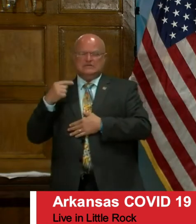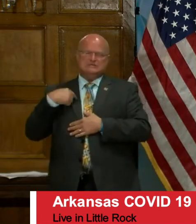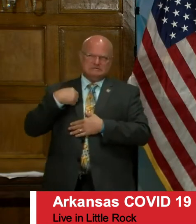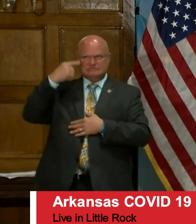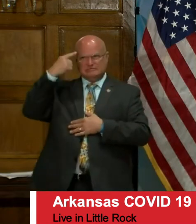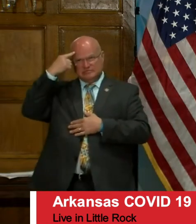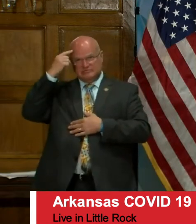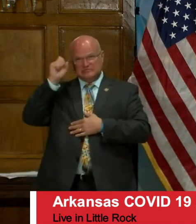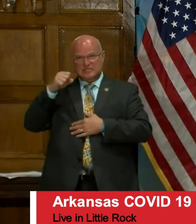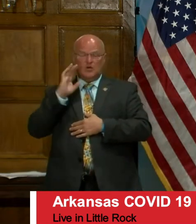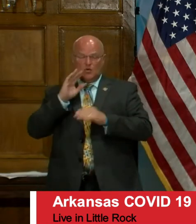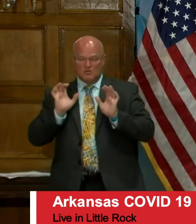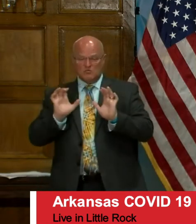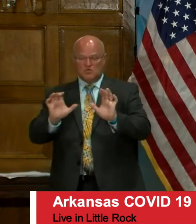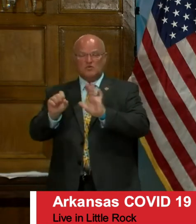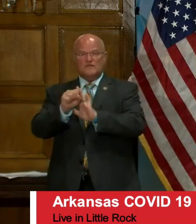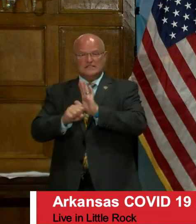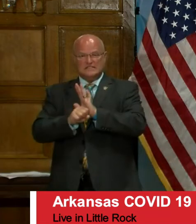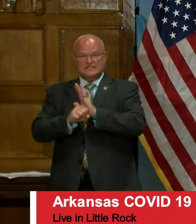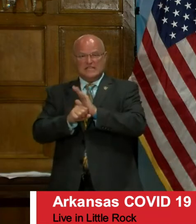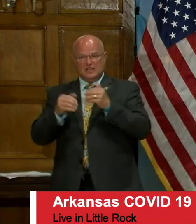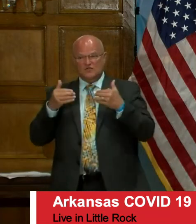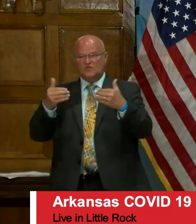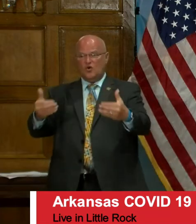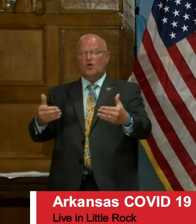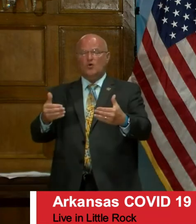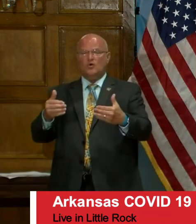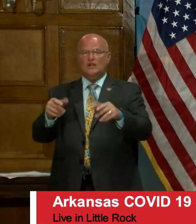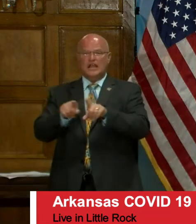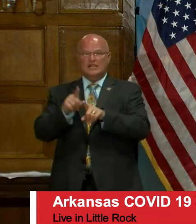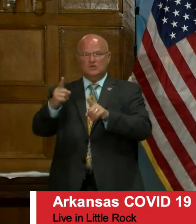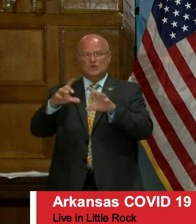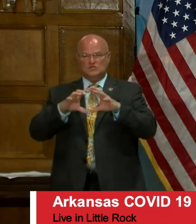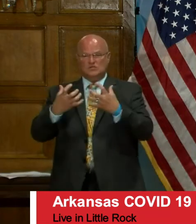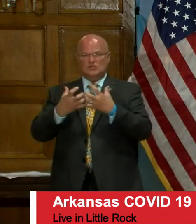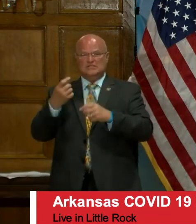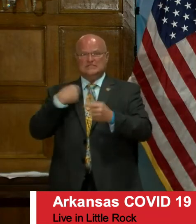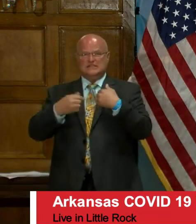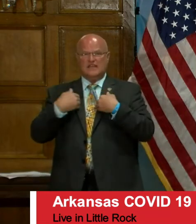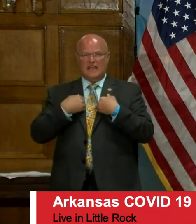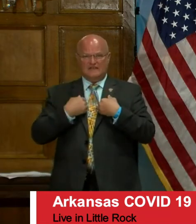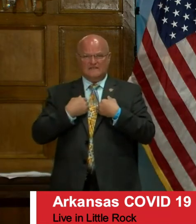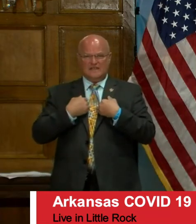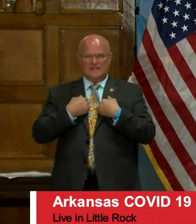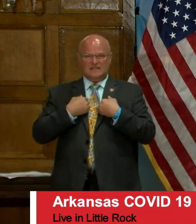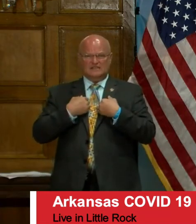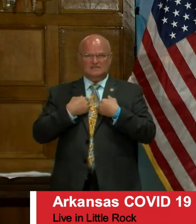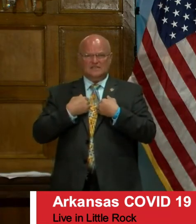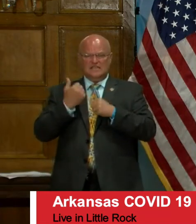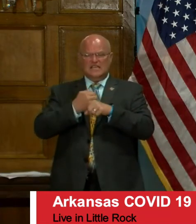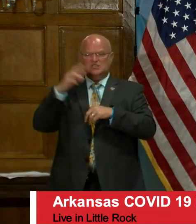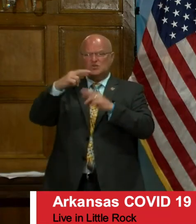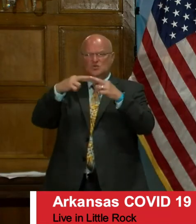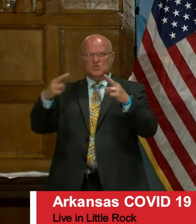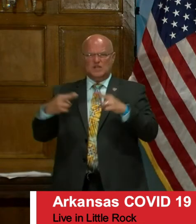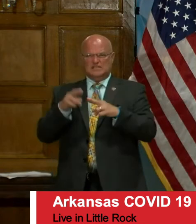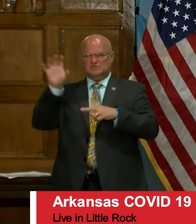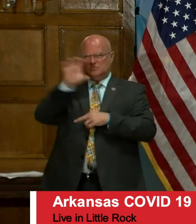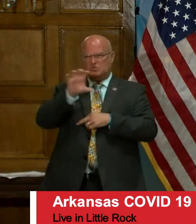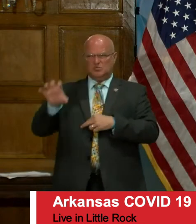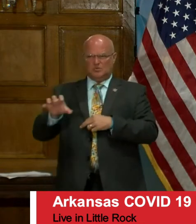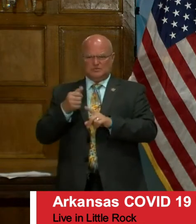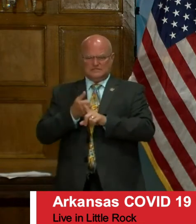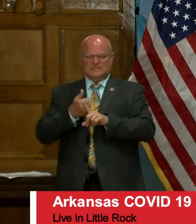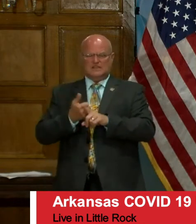pretty adamant of we're going to move the state forward sort of as one unit instead of having each region kind of on a different